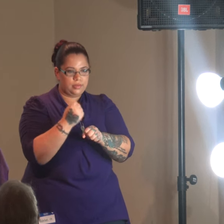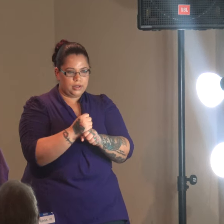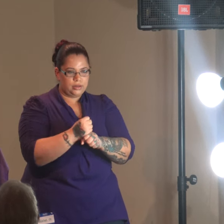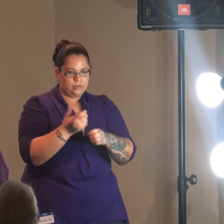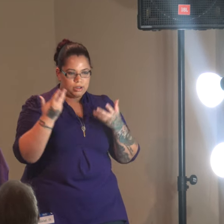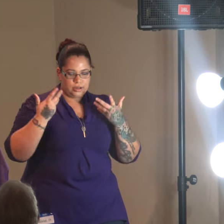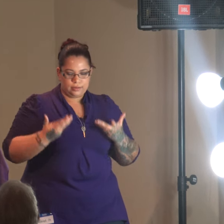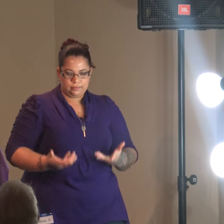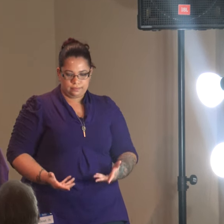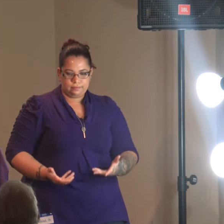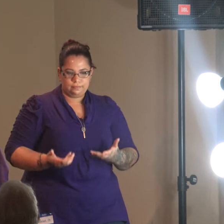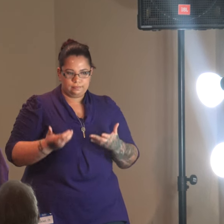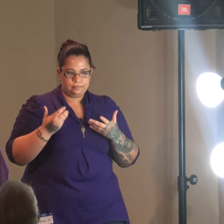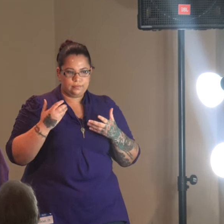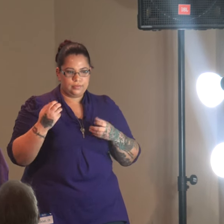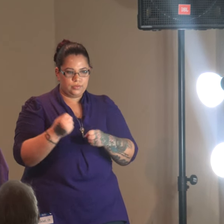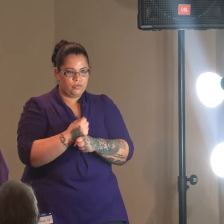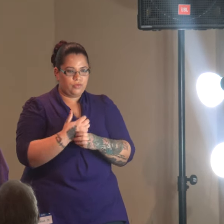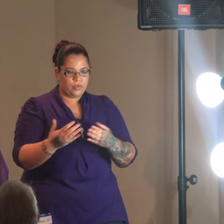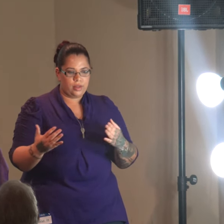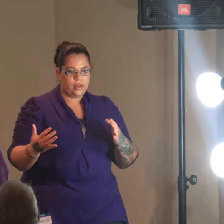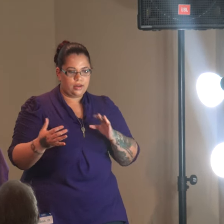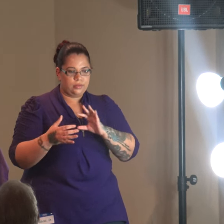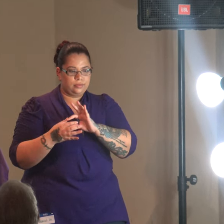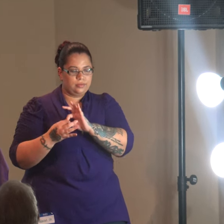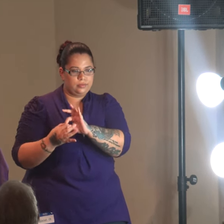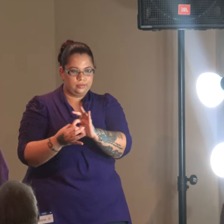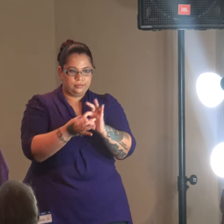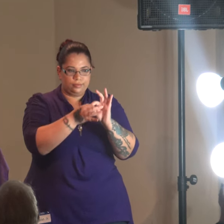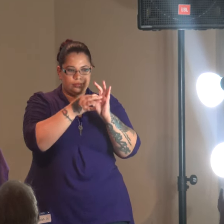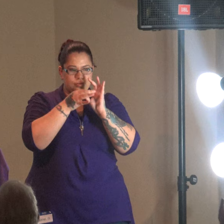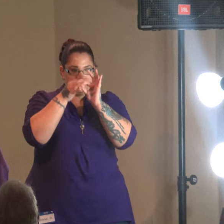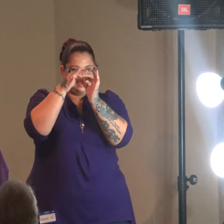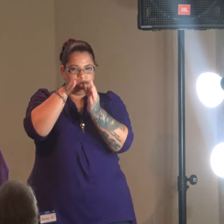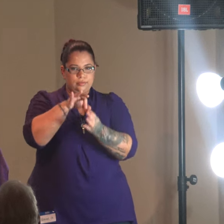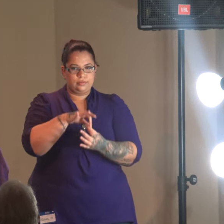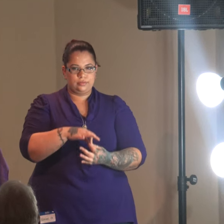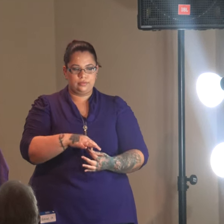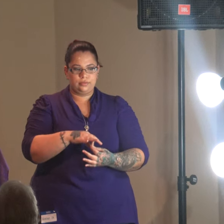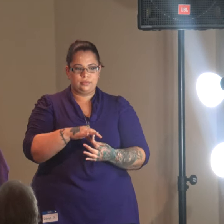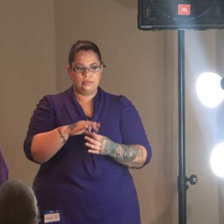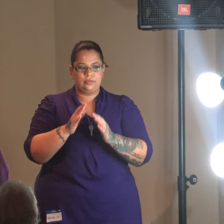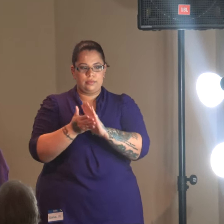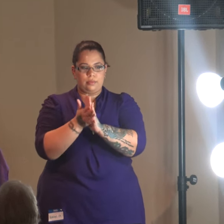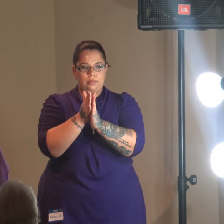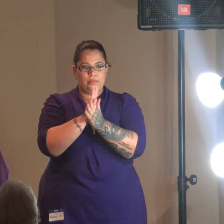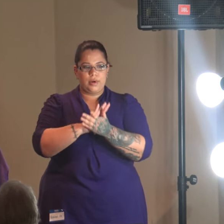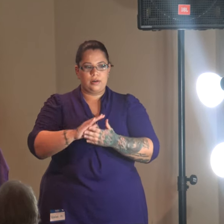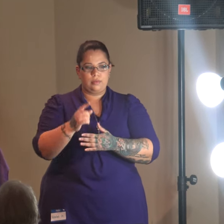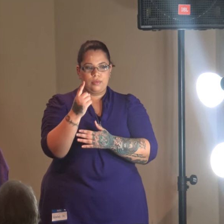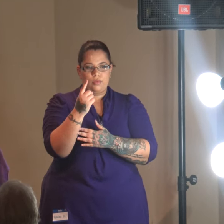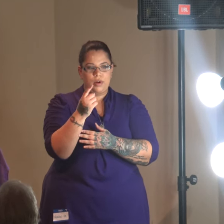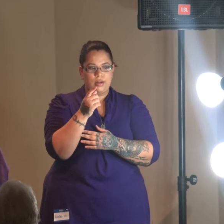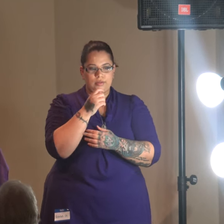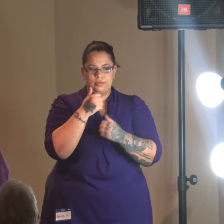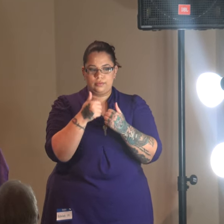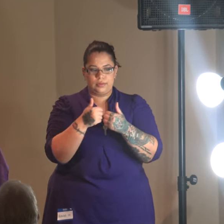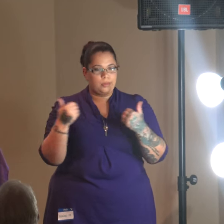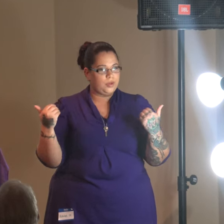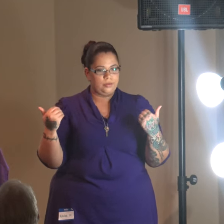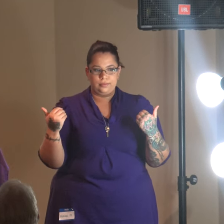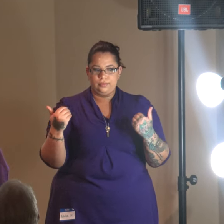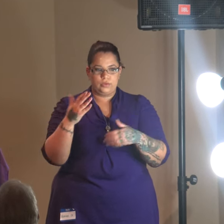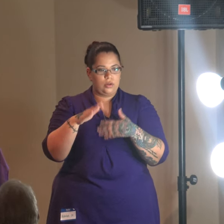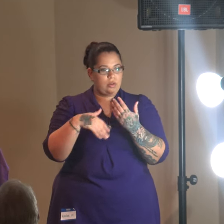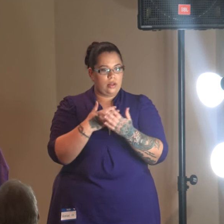because oneness is non-negotiable, is that it is true for each and every person here on the live stream, on the Facebook page, everywhere